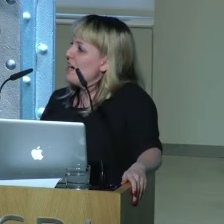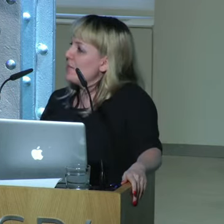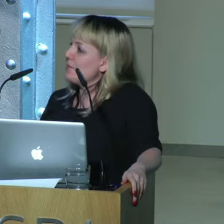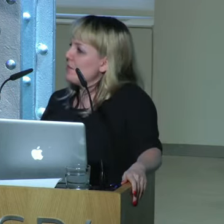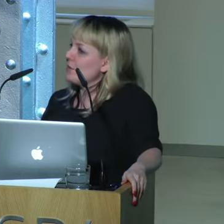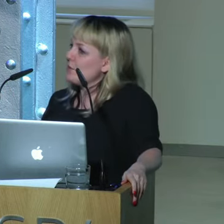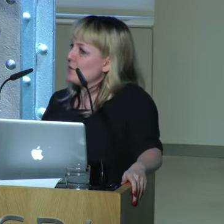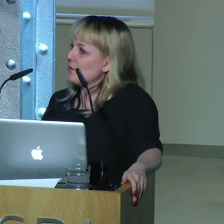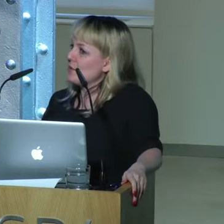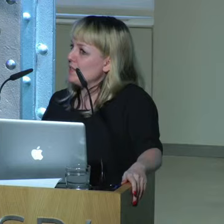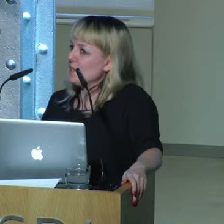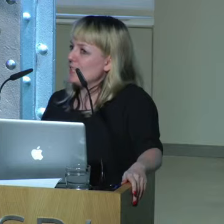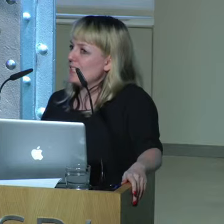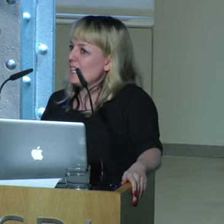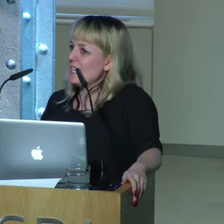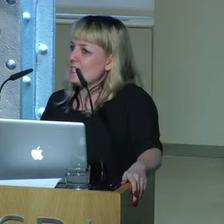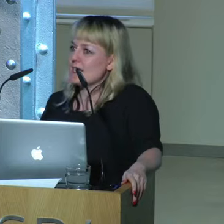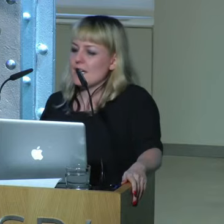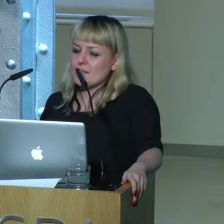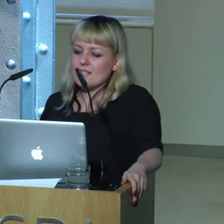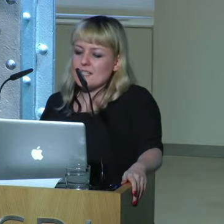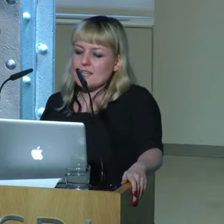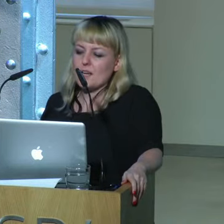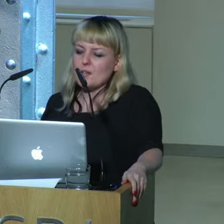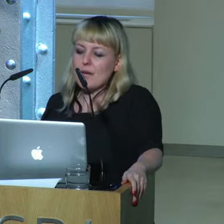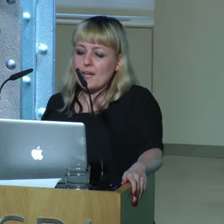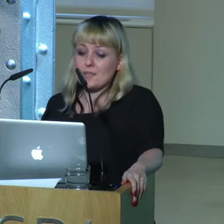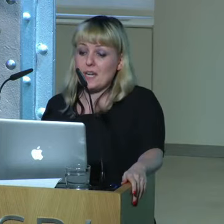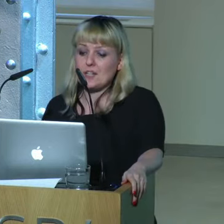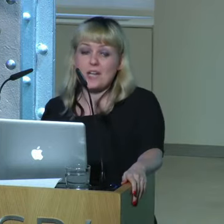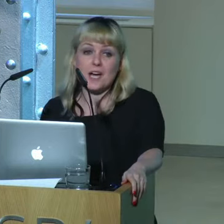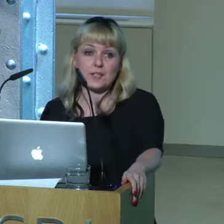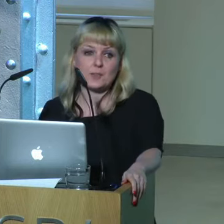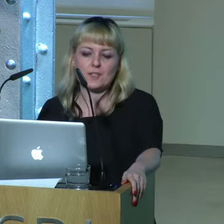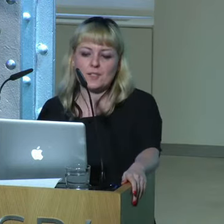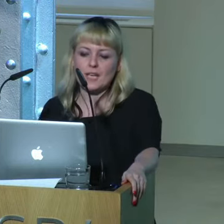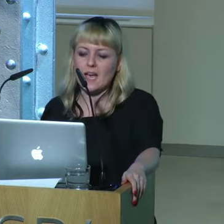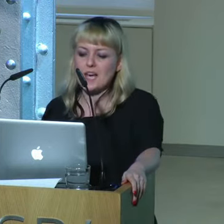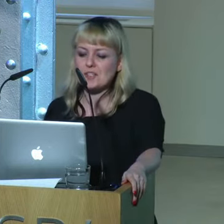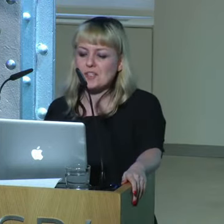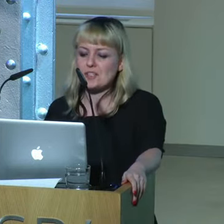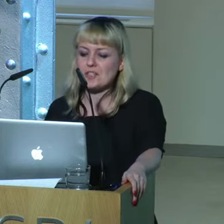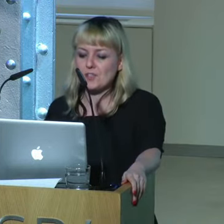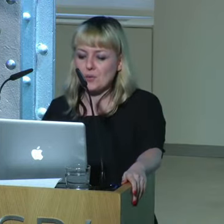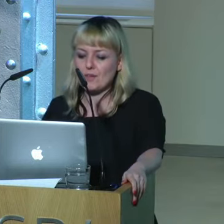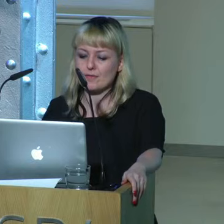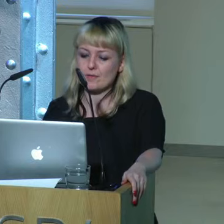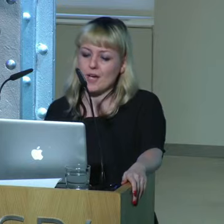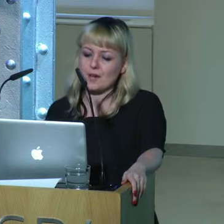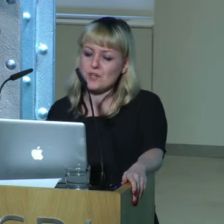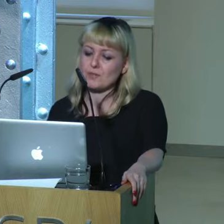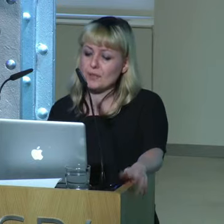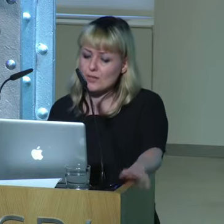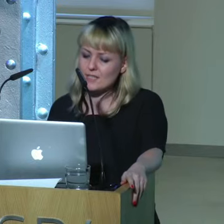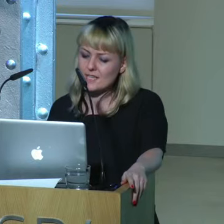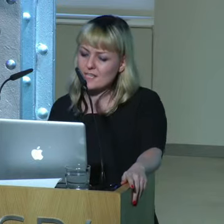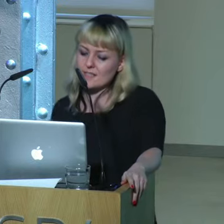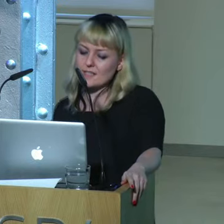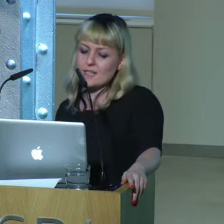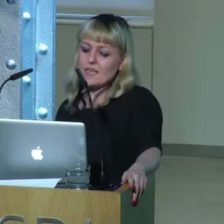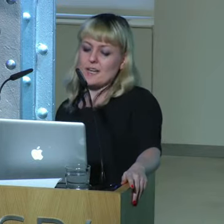Another argument that was put forward in the early days was the no adaptation argument. And this is just a quote from Geoffrey